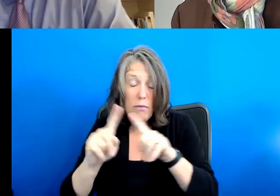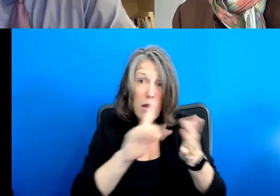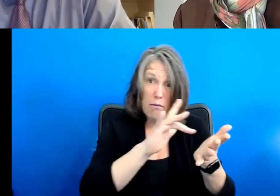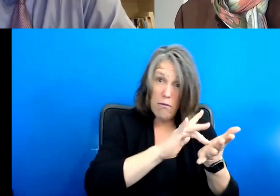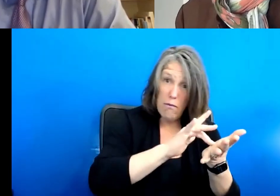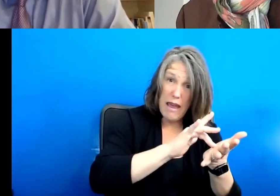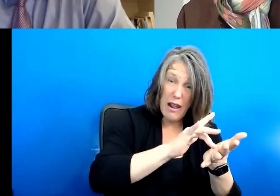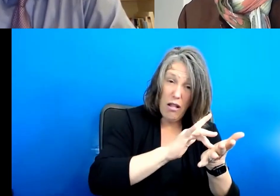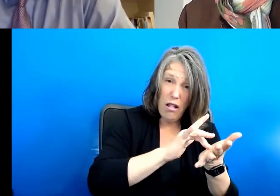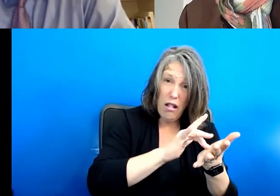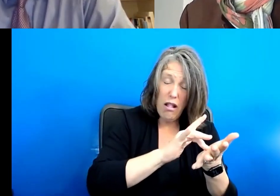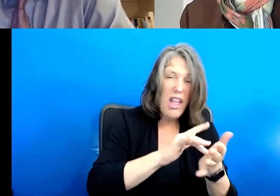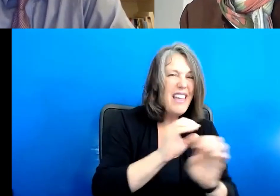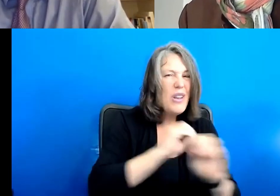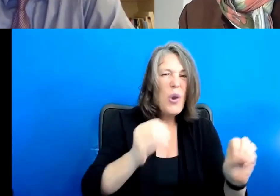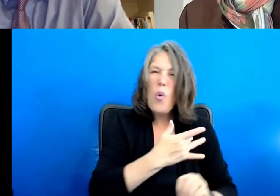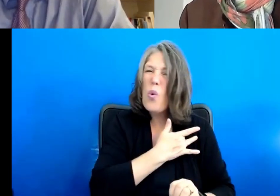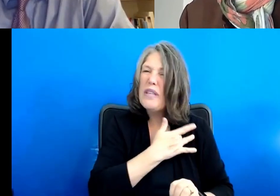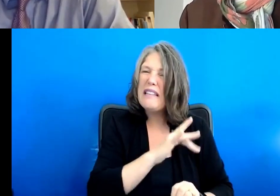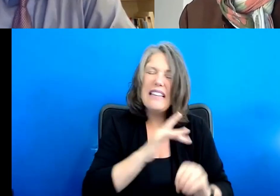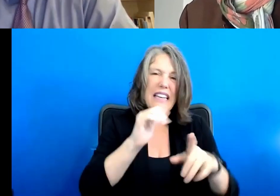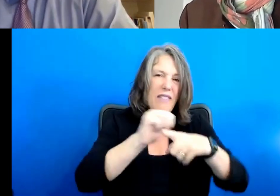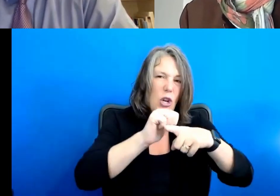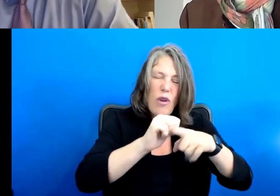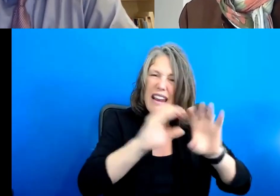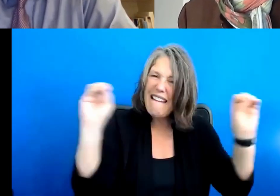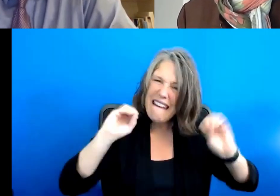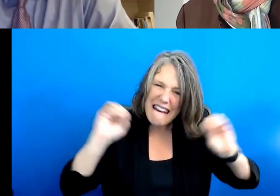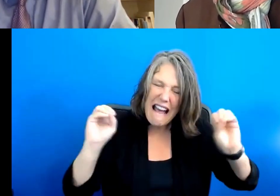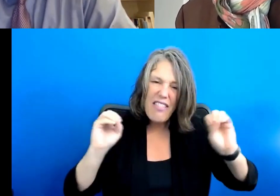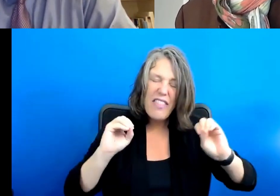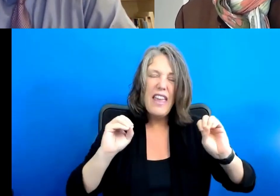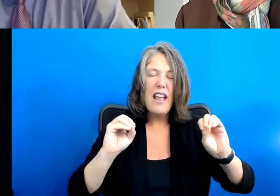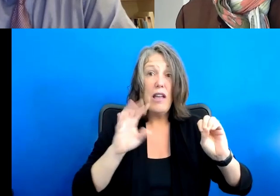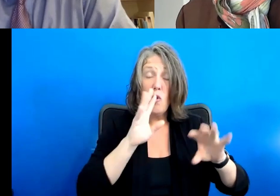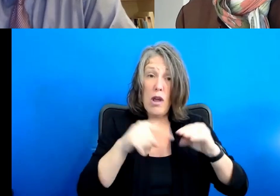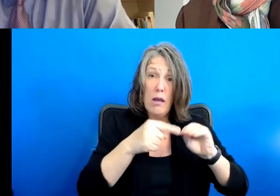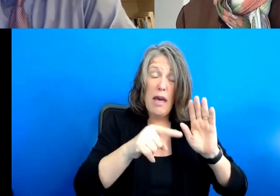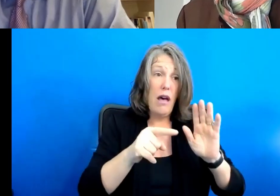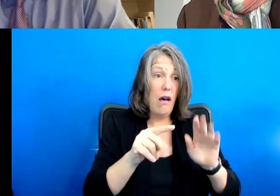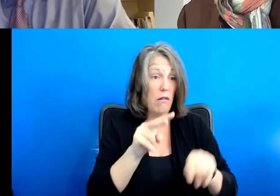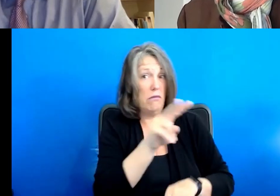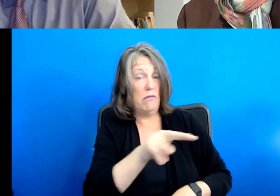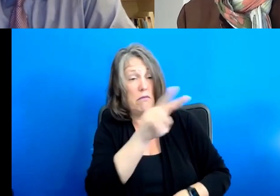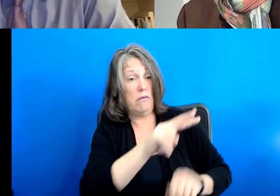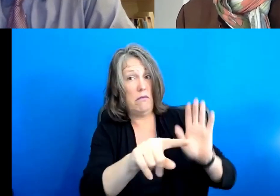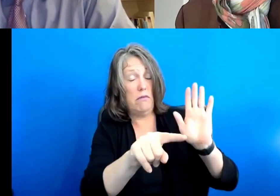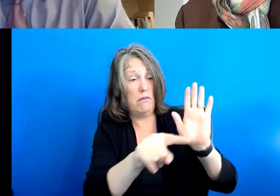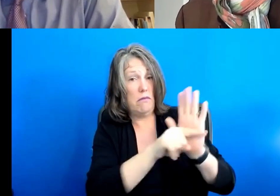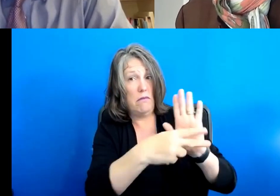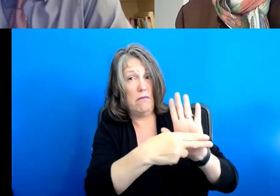zero sensitization within the medical profession on stereotypes, on images,